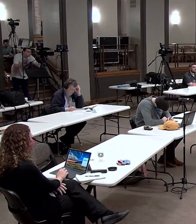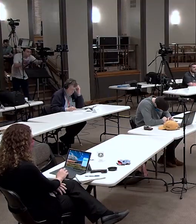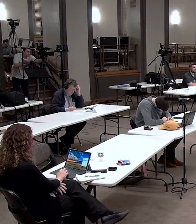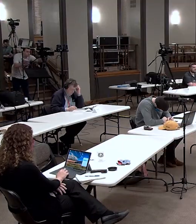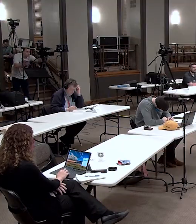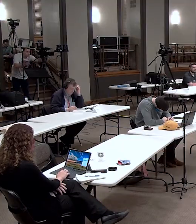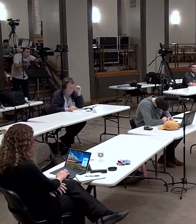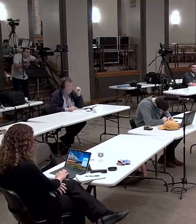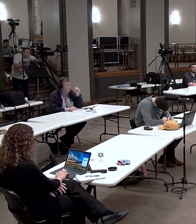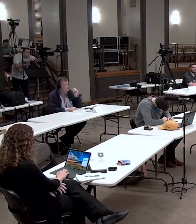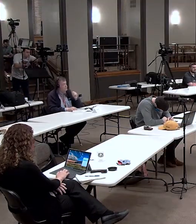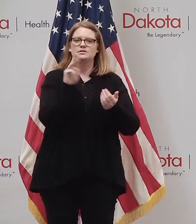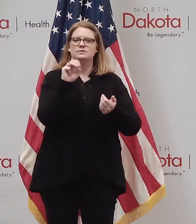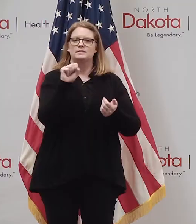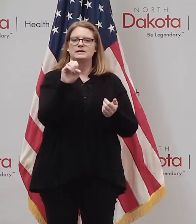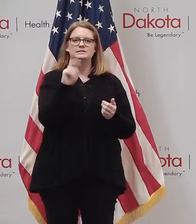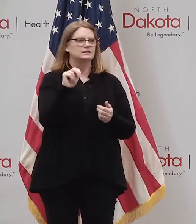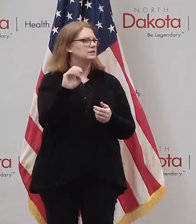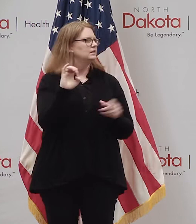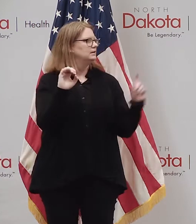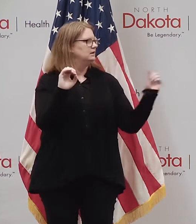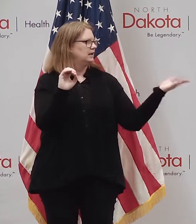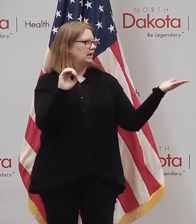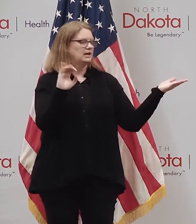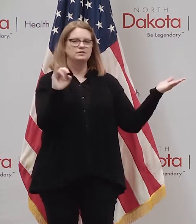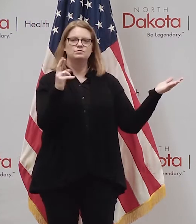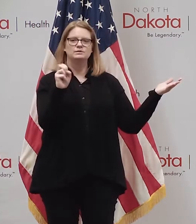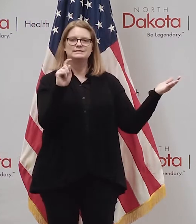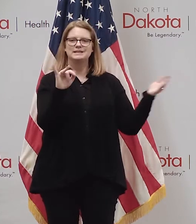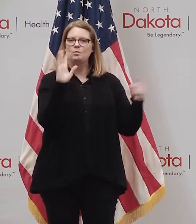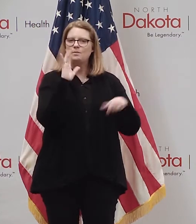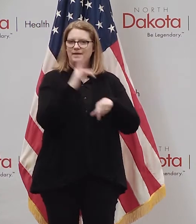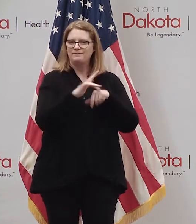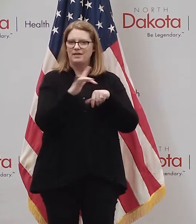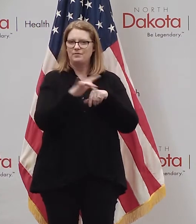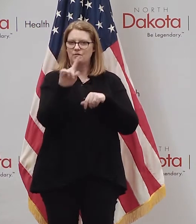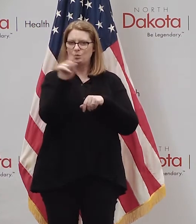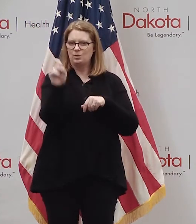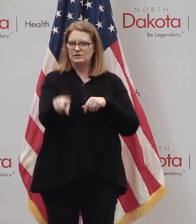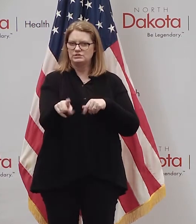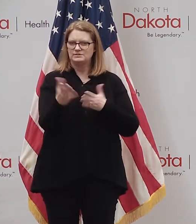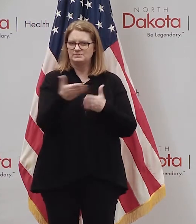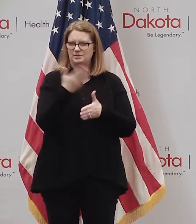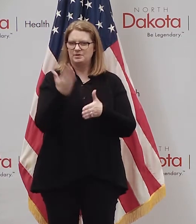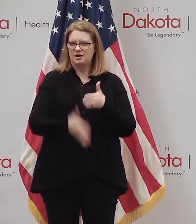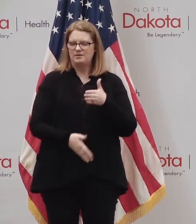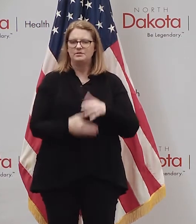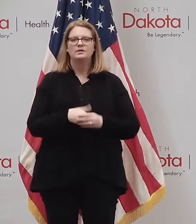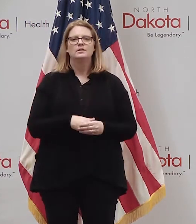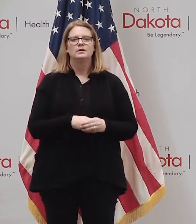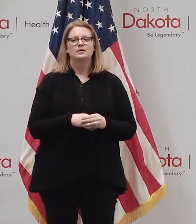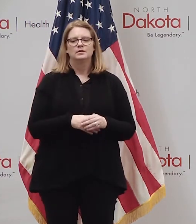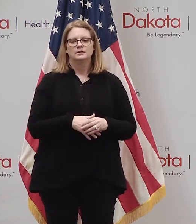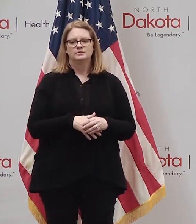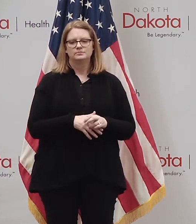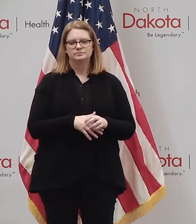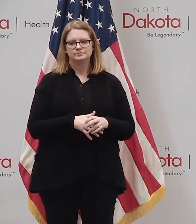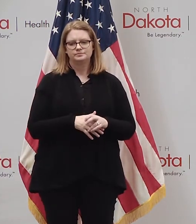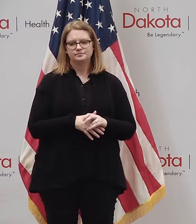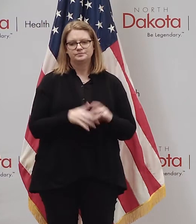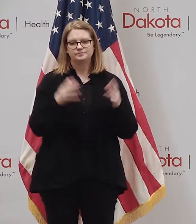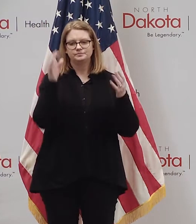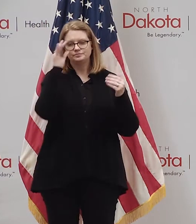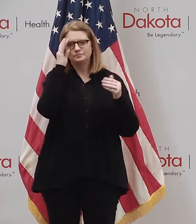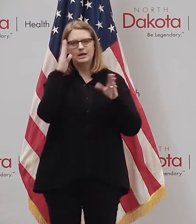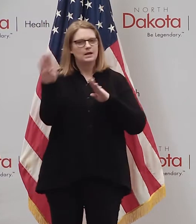Thank you, Dr. Massen, and Christie will be available for questions after we're done. Next up